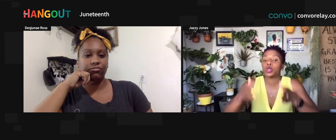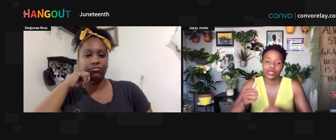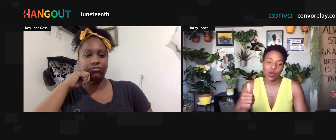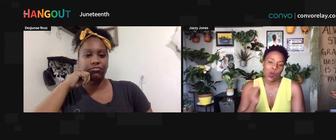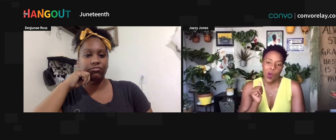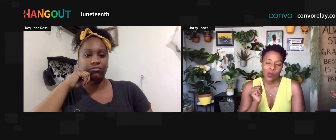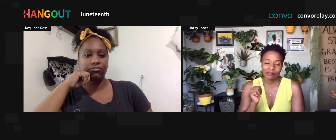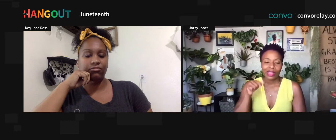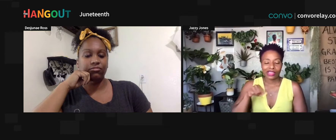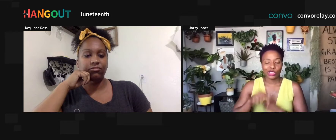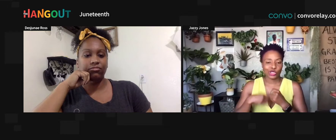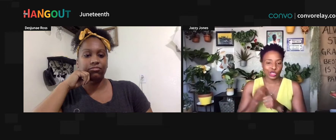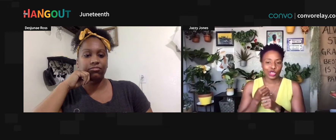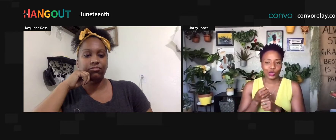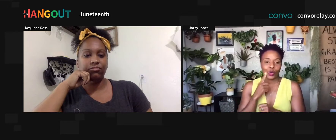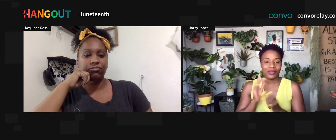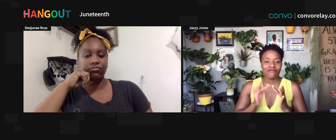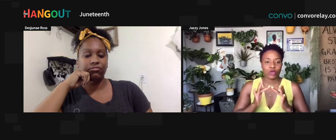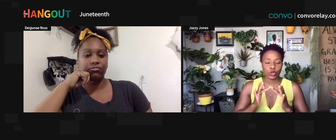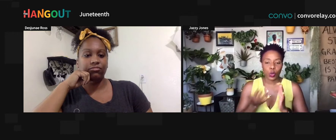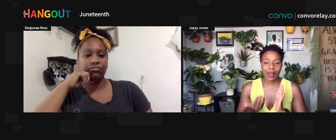pandemic.